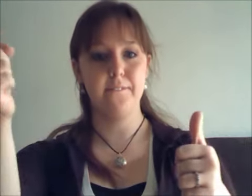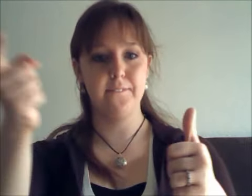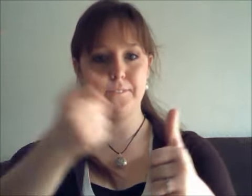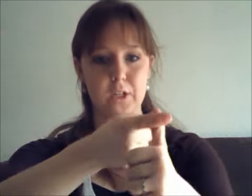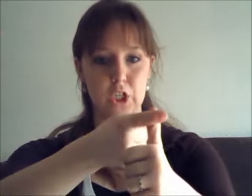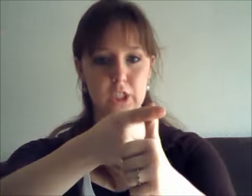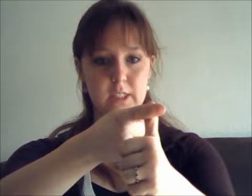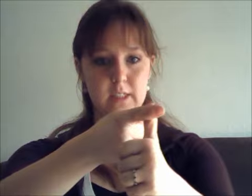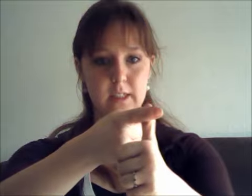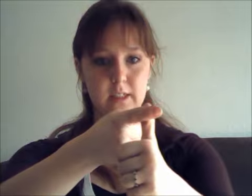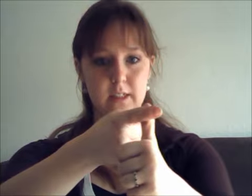first